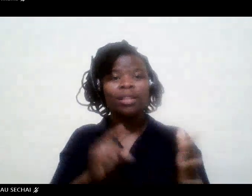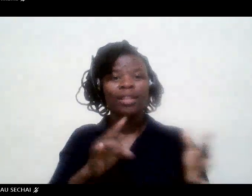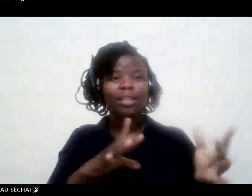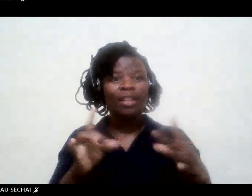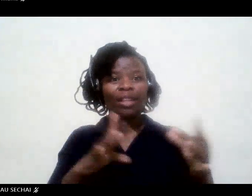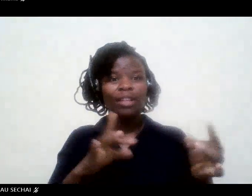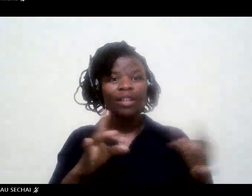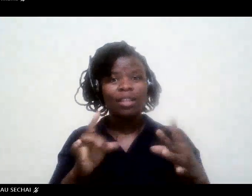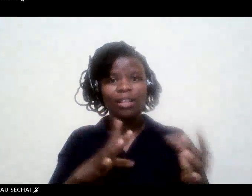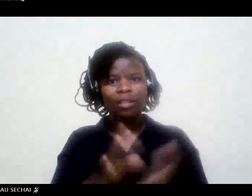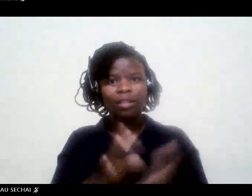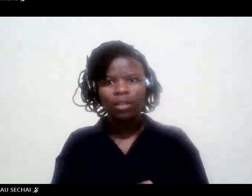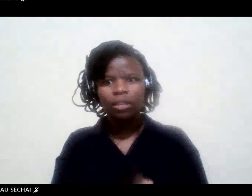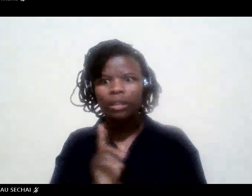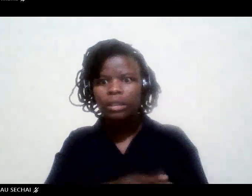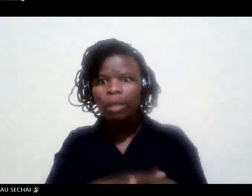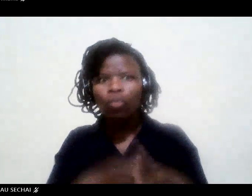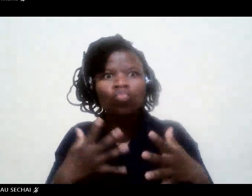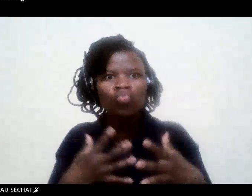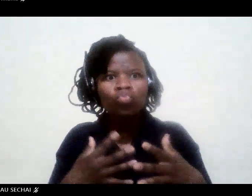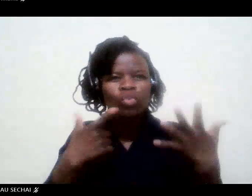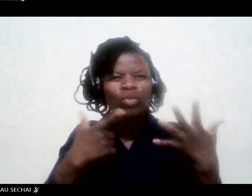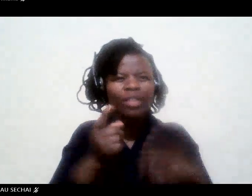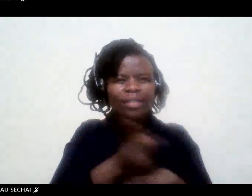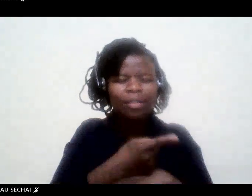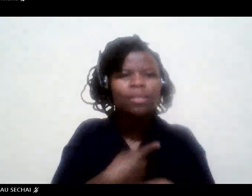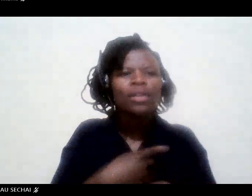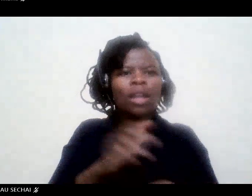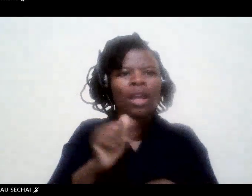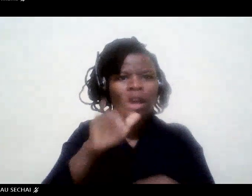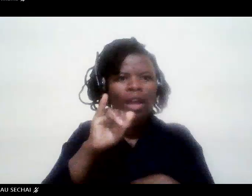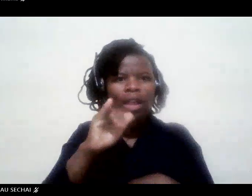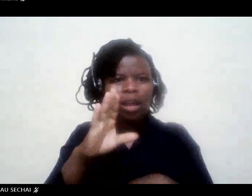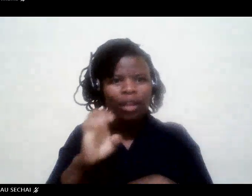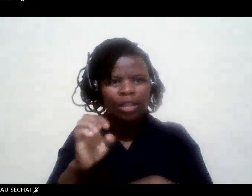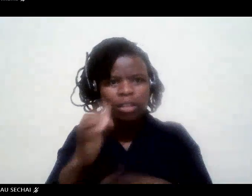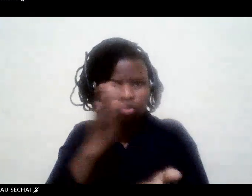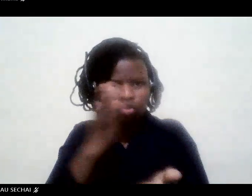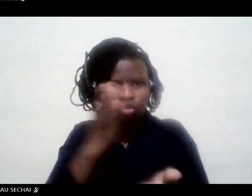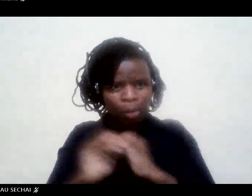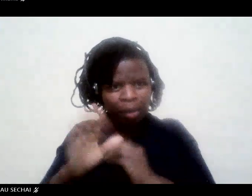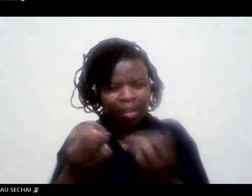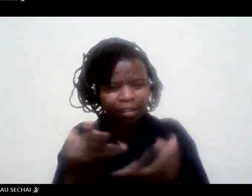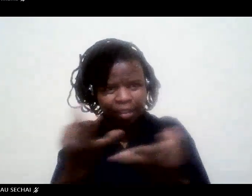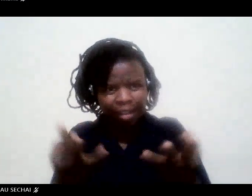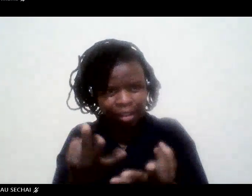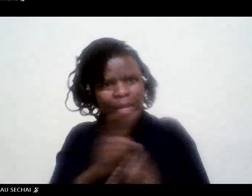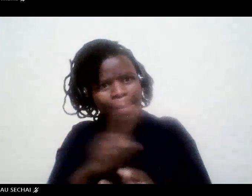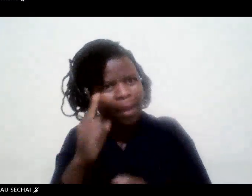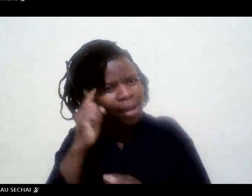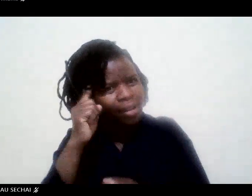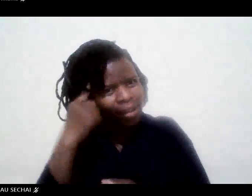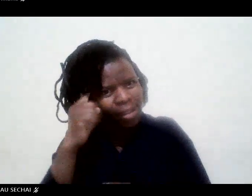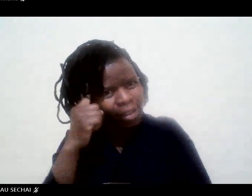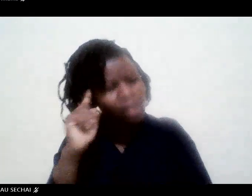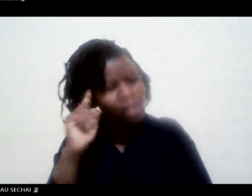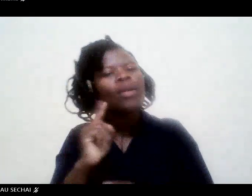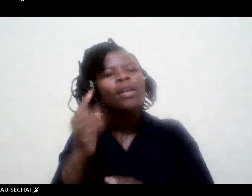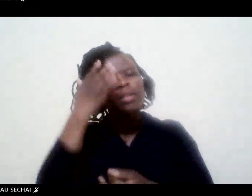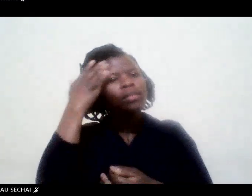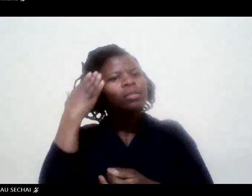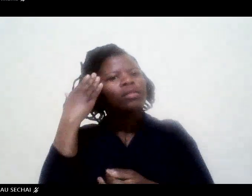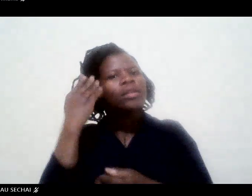time? Oh, 7 minutes. Alice says, I'm not sure if this has been mentioned, but I think when we talk about